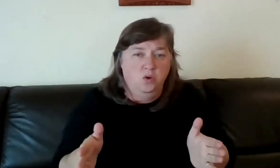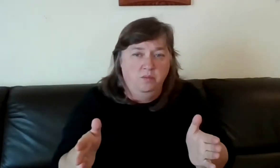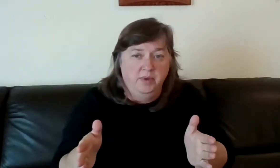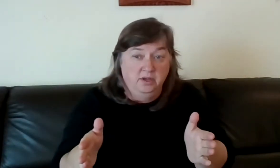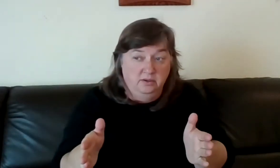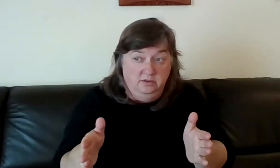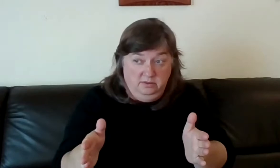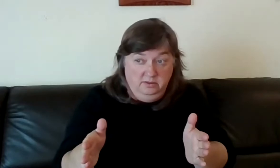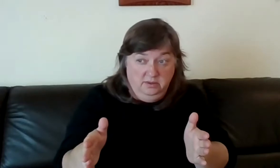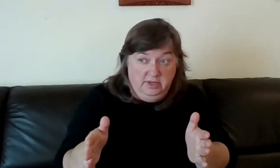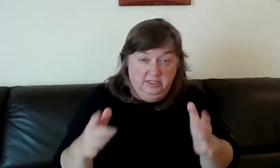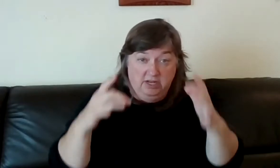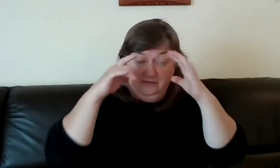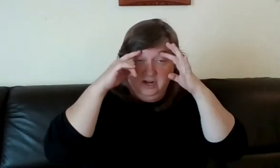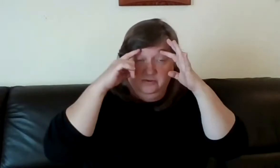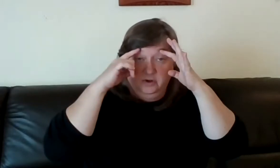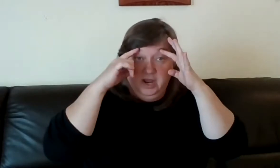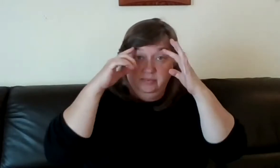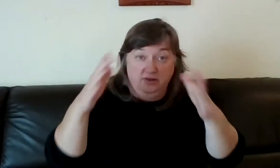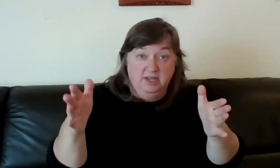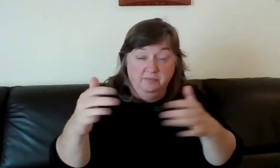room, and she'd have kind of her eyebrows up.